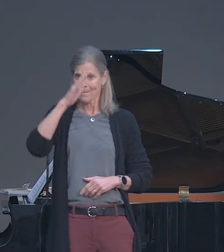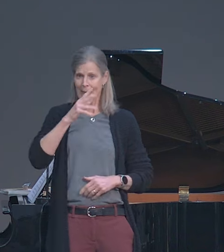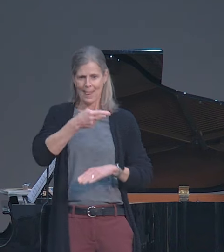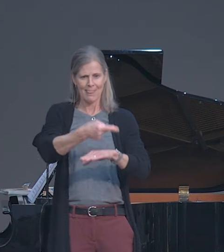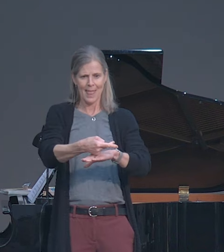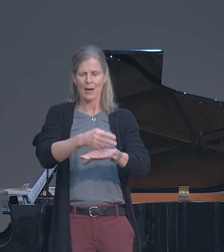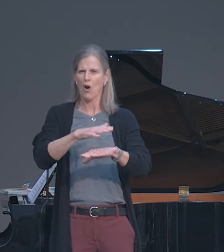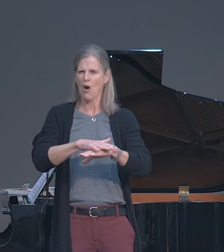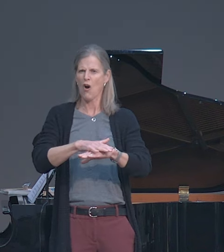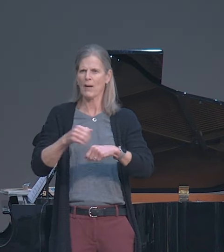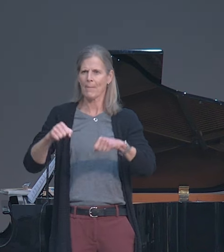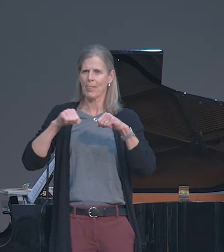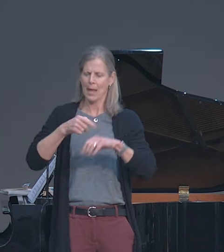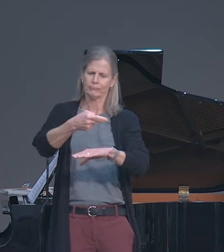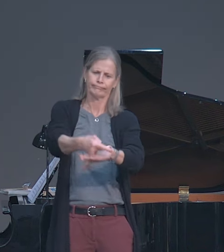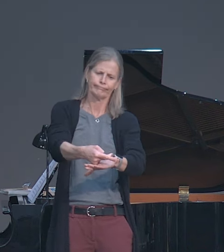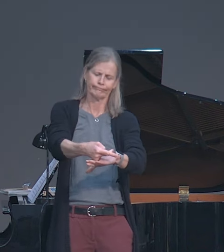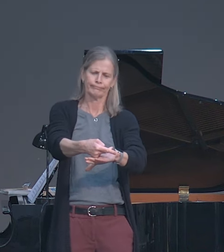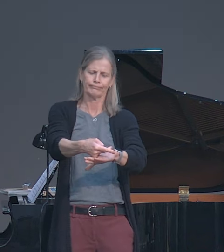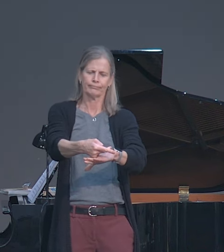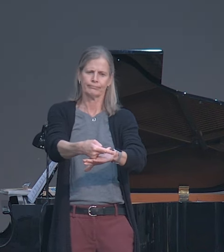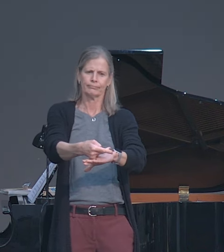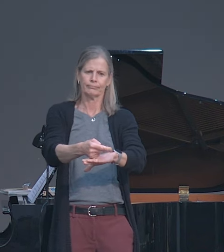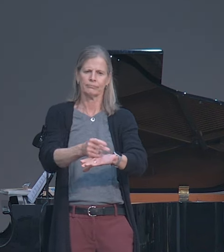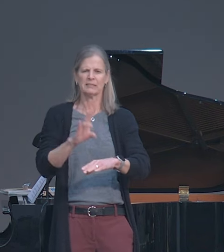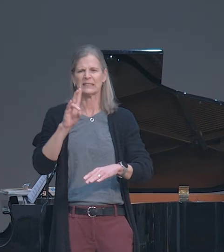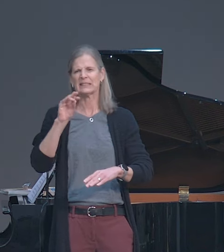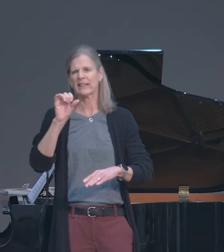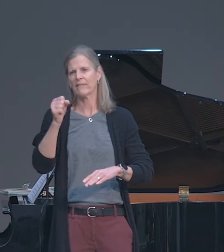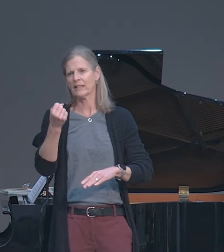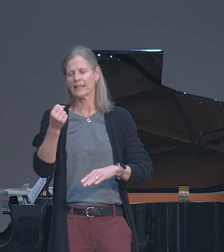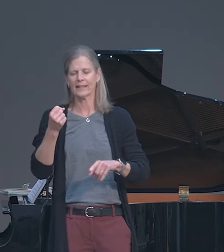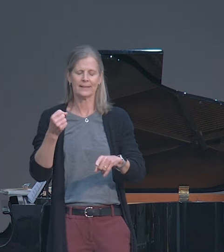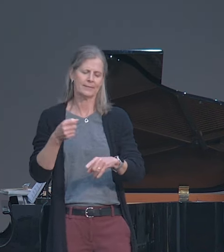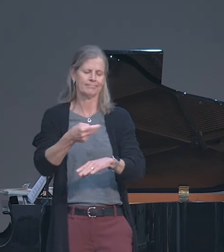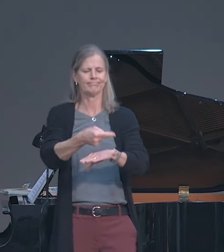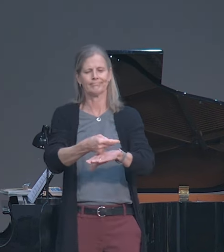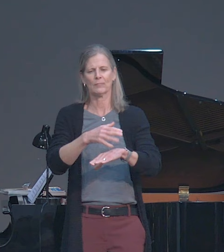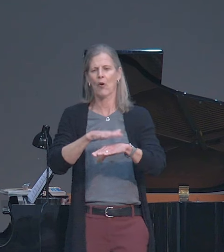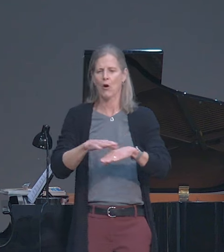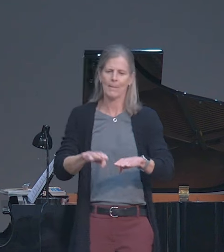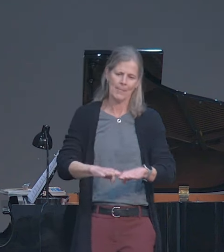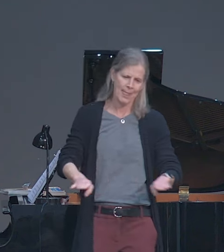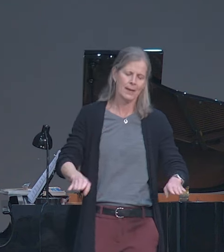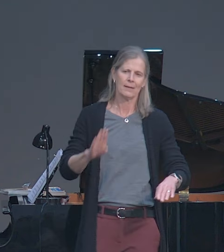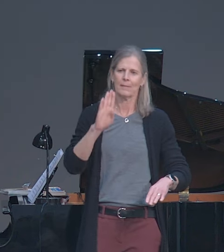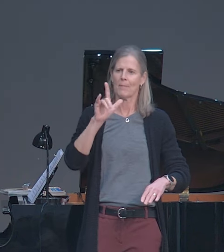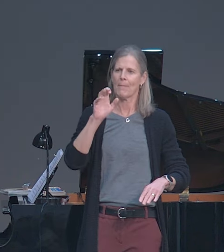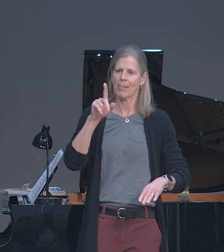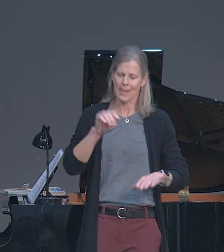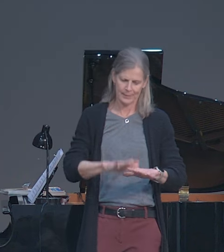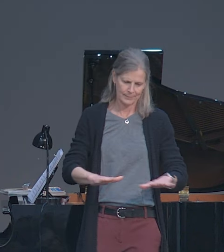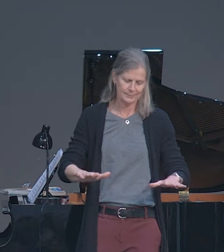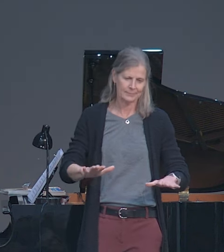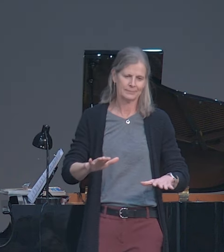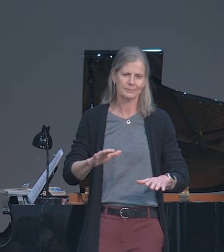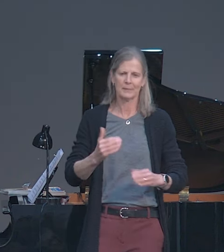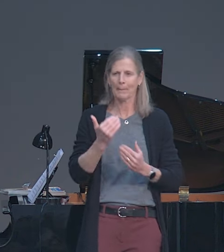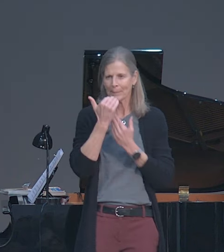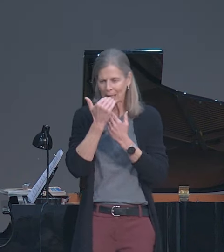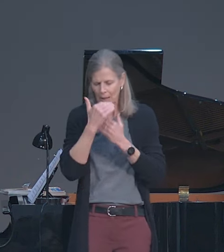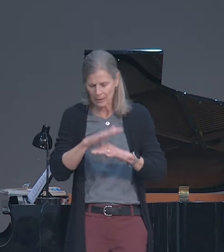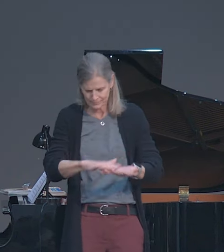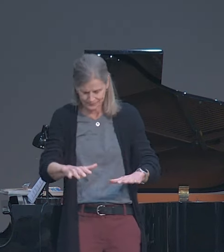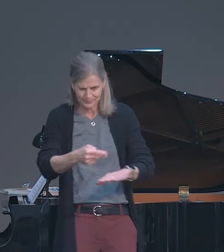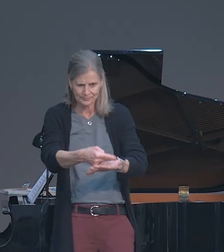on a blanket. So here's this guy. It's the 70s, and so it looks cheesy. They're laying on a blanket and they're having a picnic.